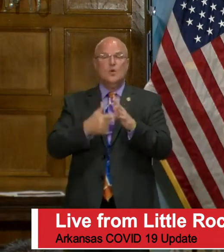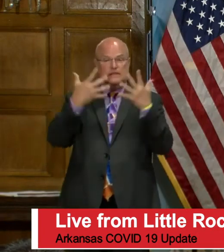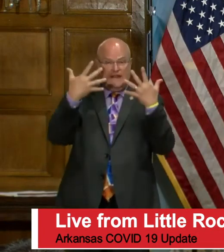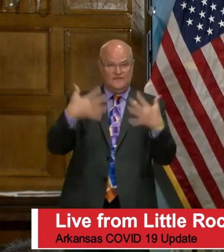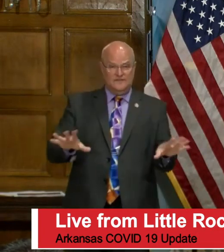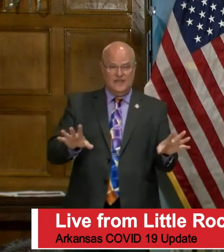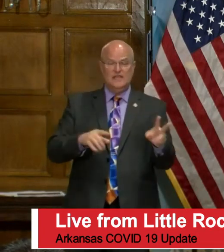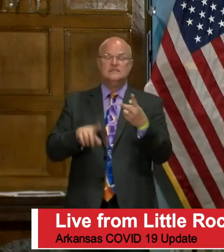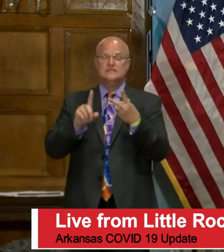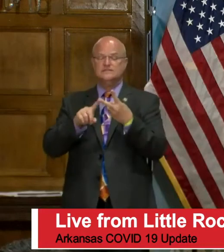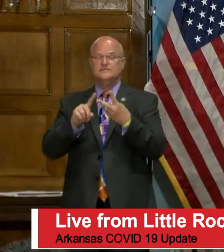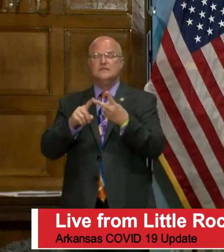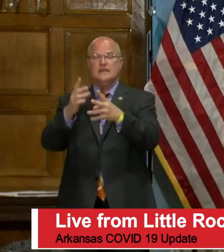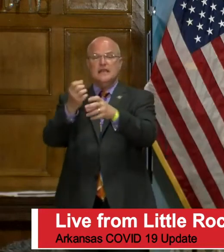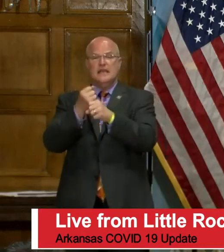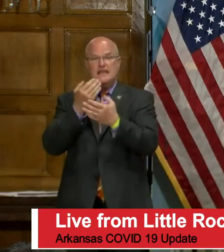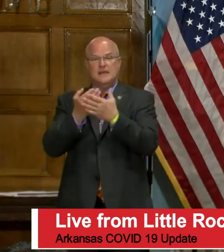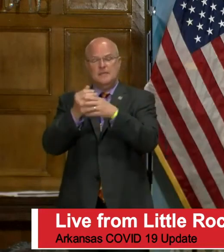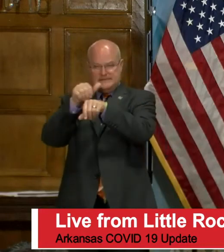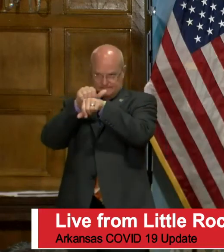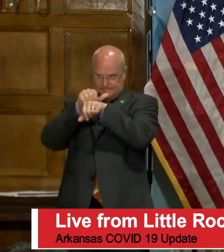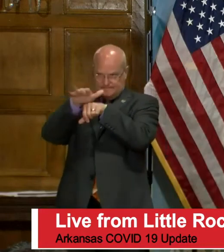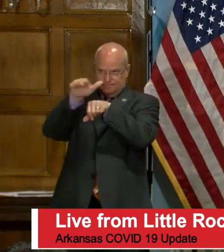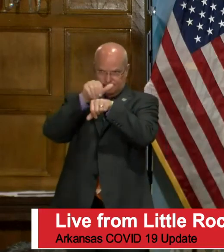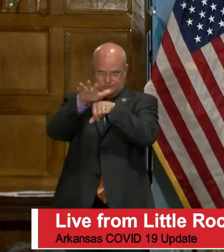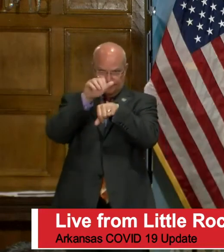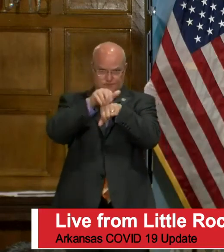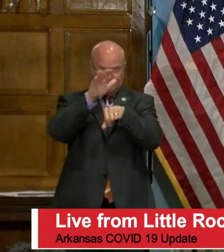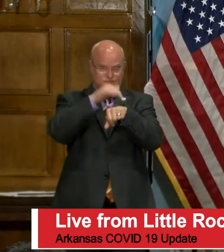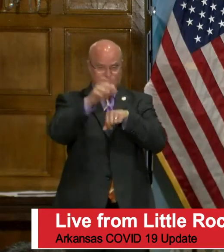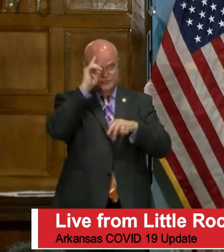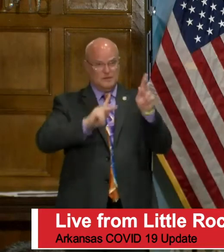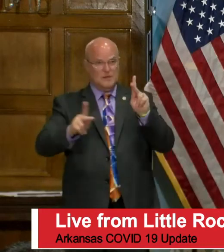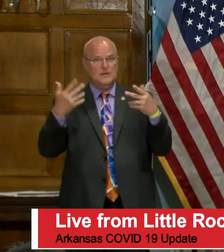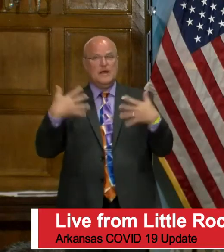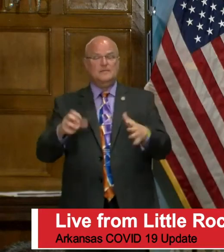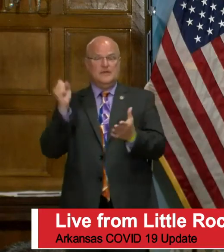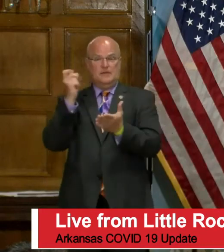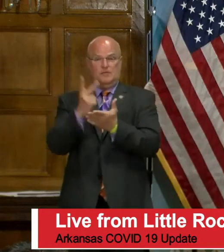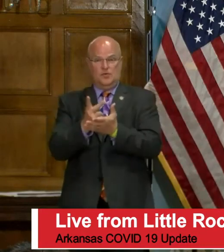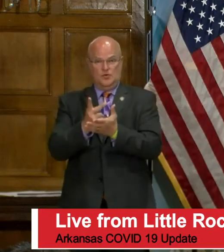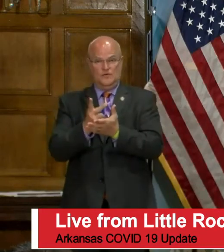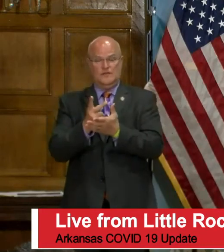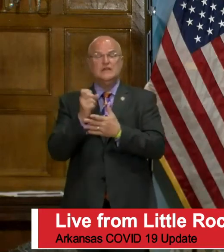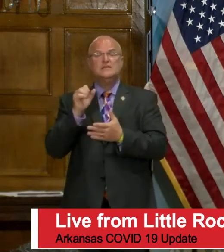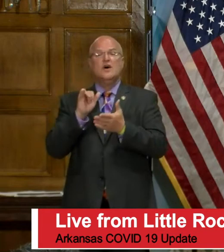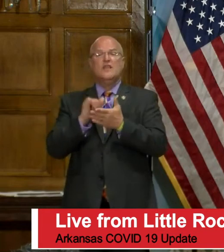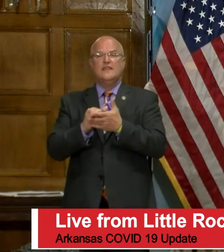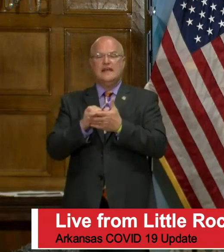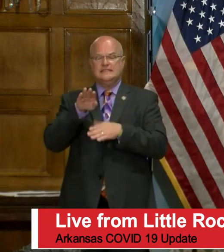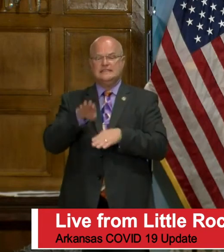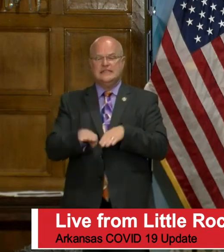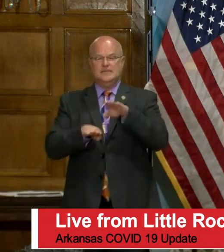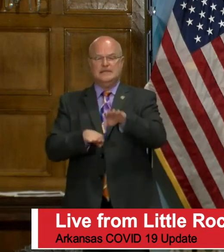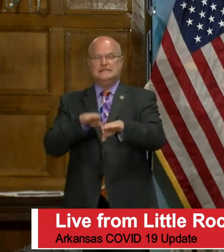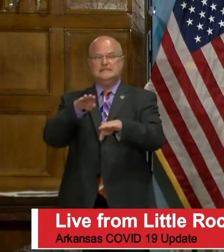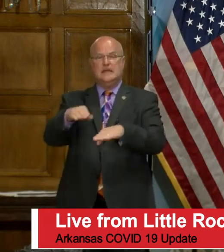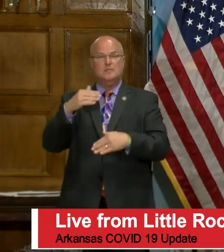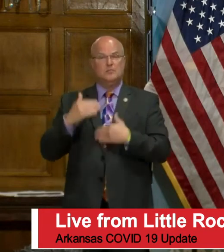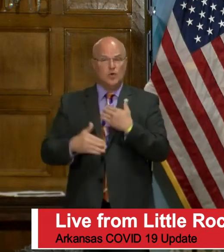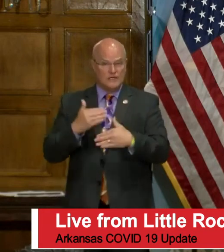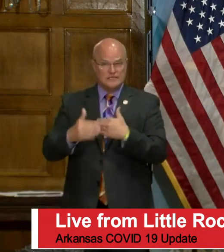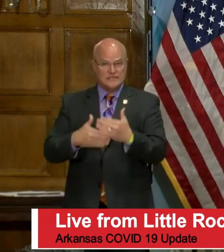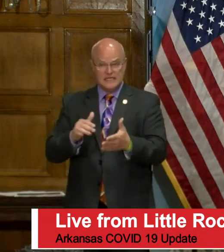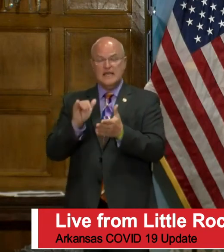that's done, to get the money out the door for those that have been approved. And so that's a step-by-step